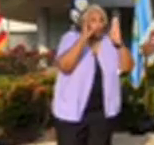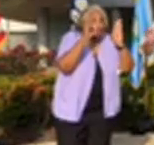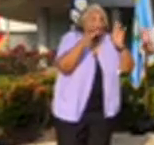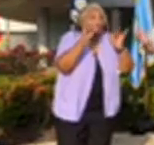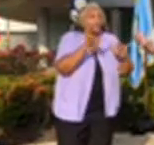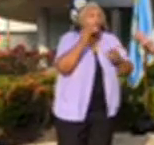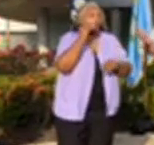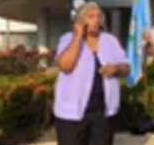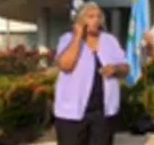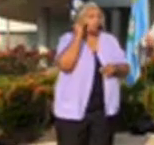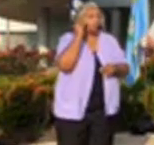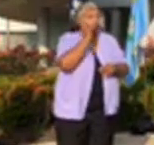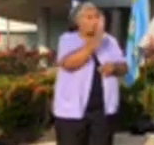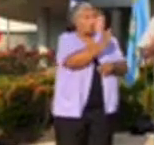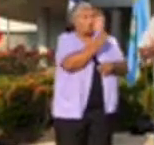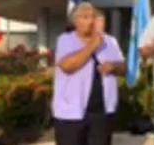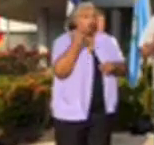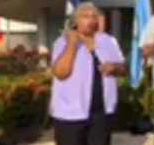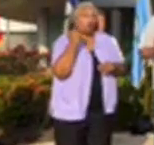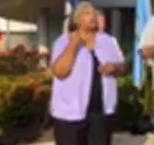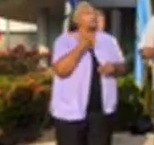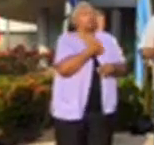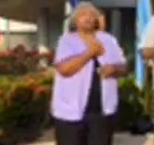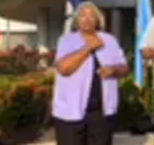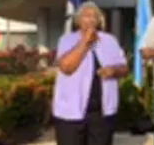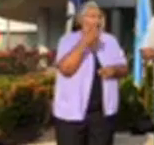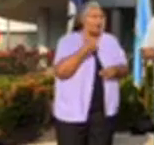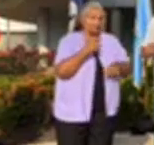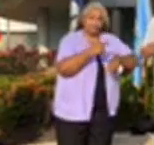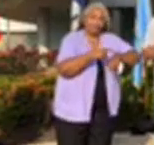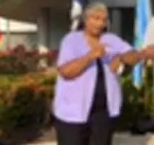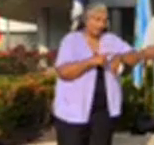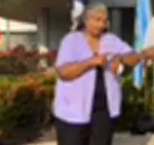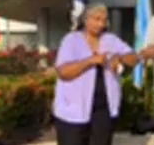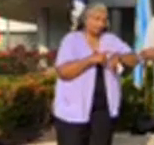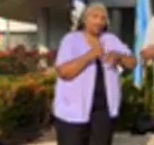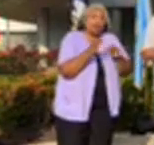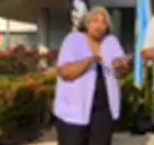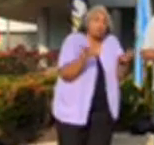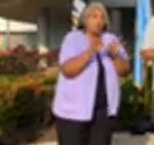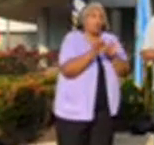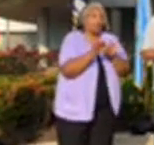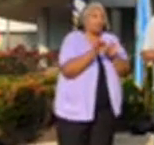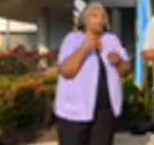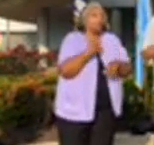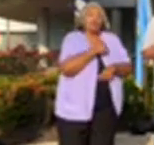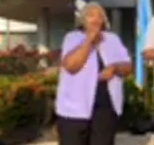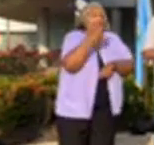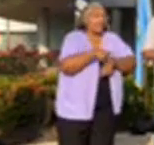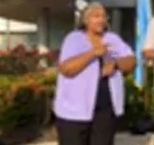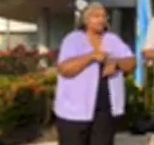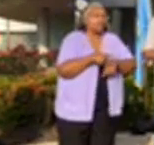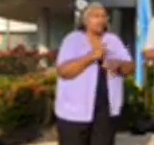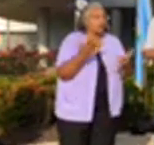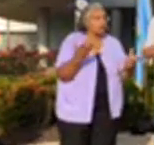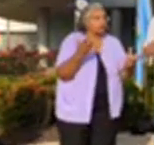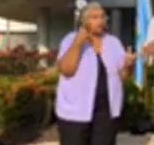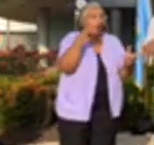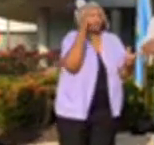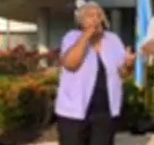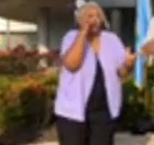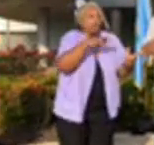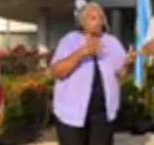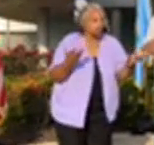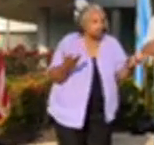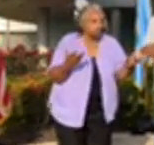have time. We're sitting here today, this is so important. We don't have time to mess around with foolishness and